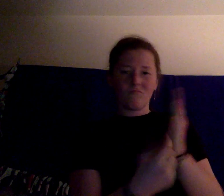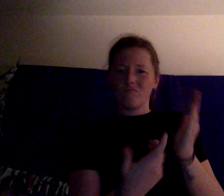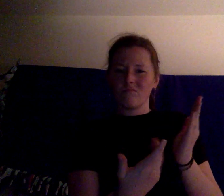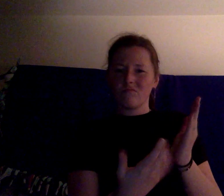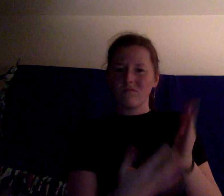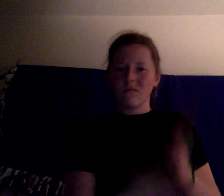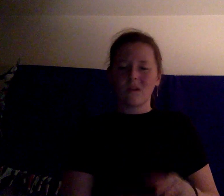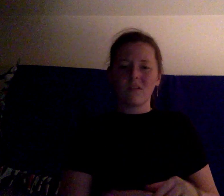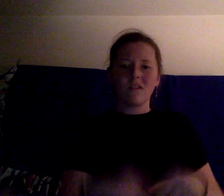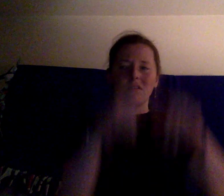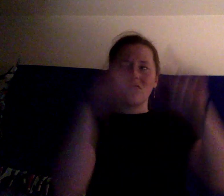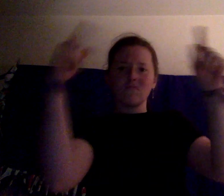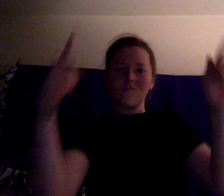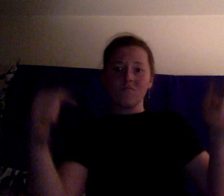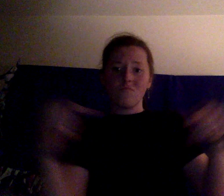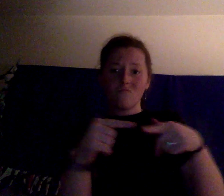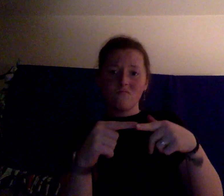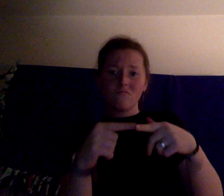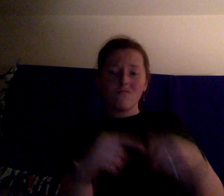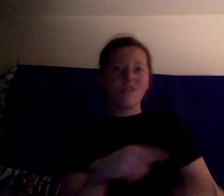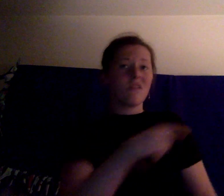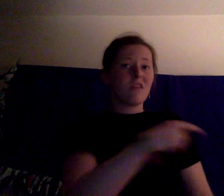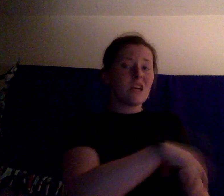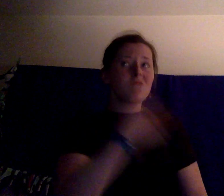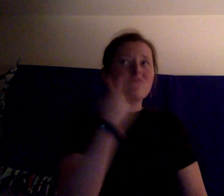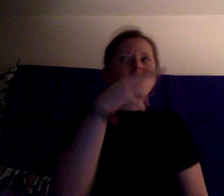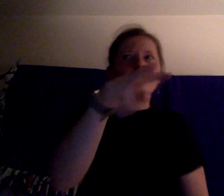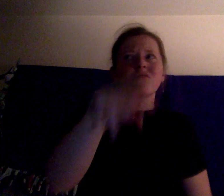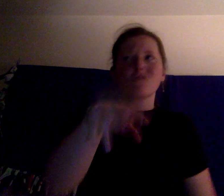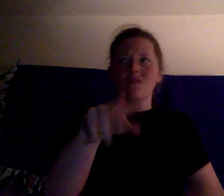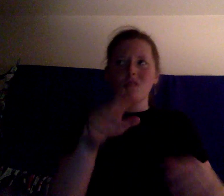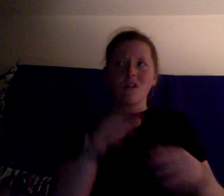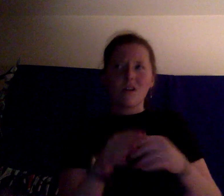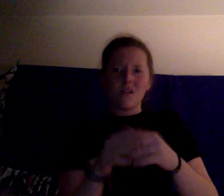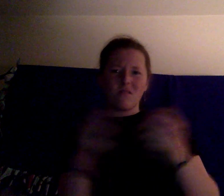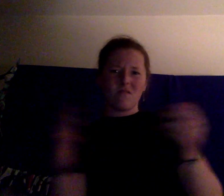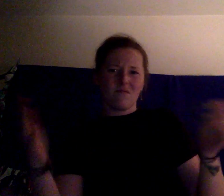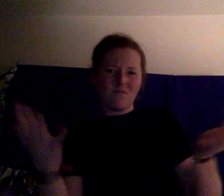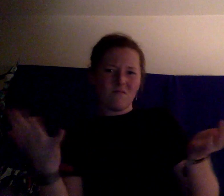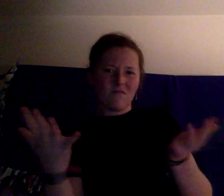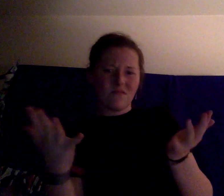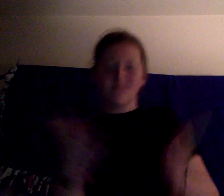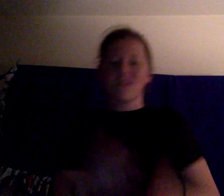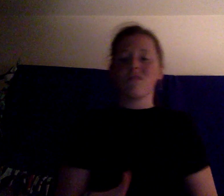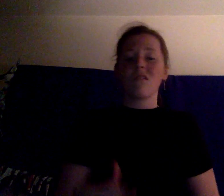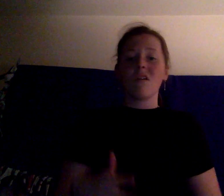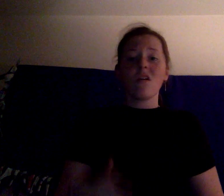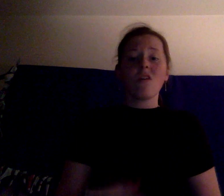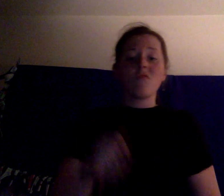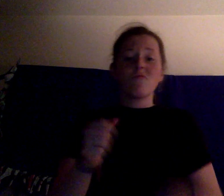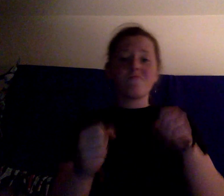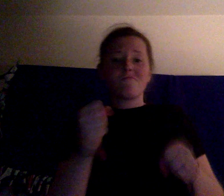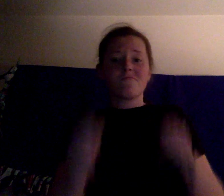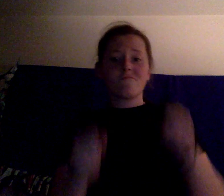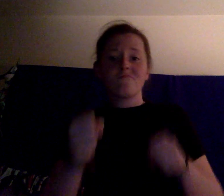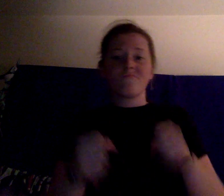called Racin' for a Livin', and it would feature 15 rookie drivers and 5